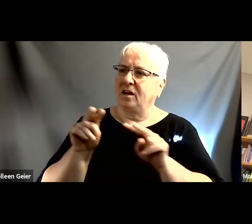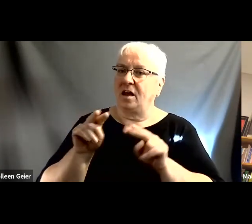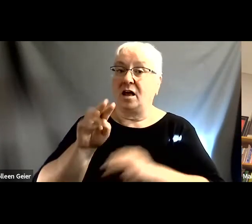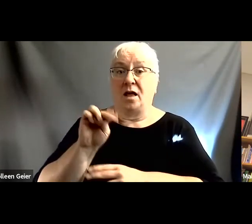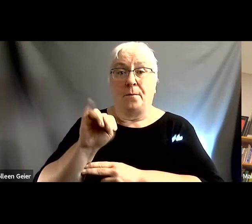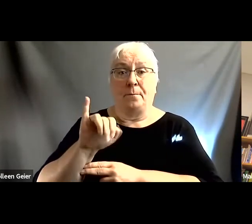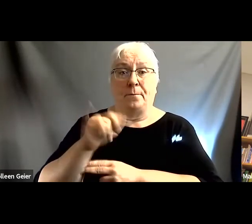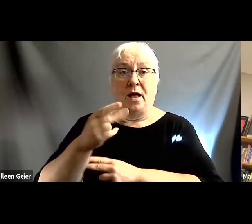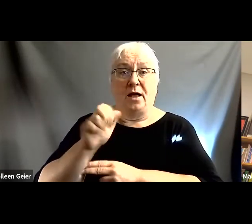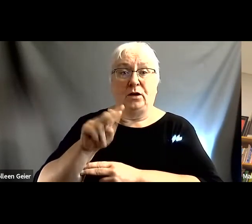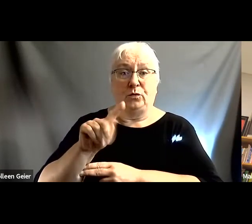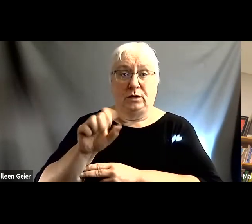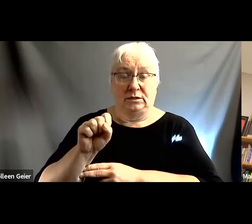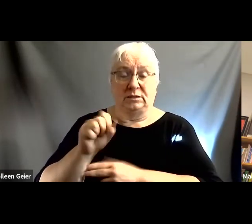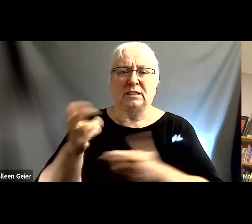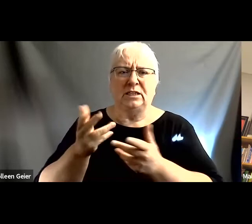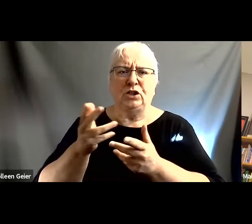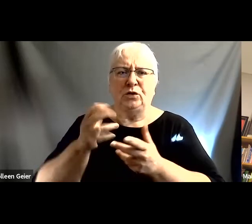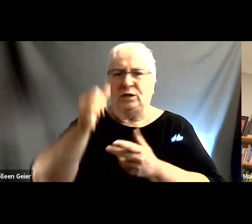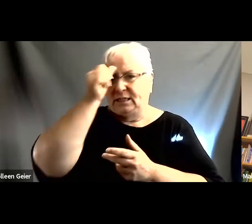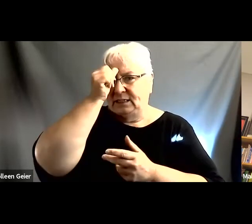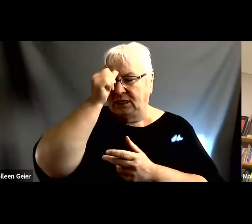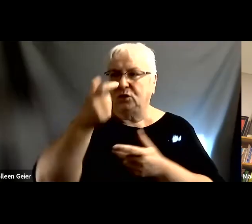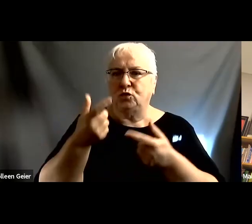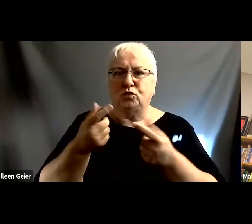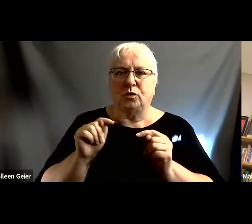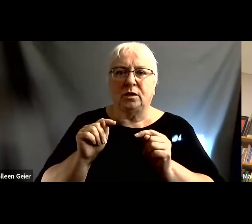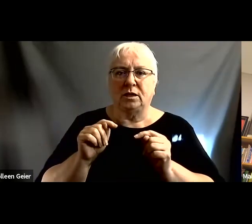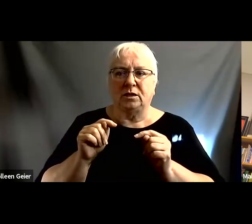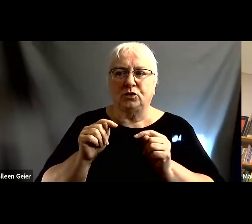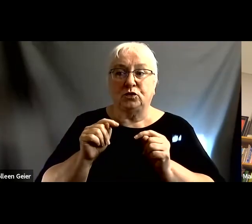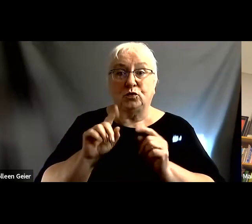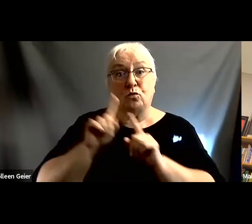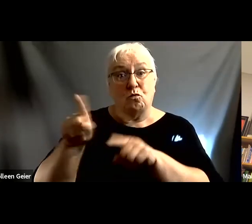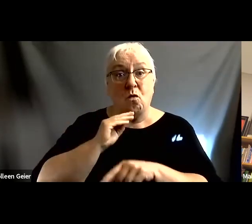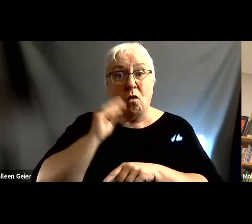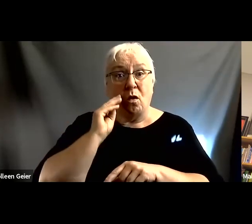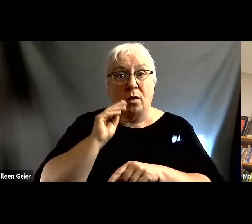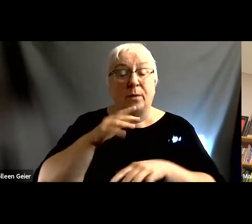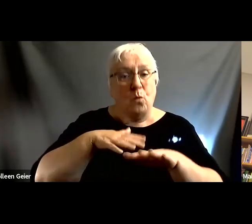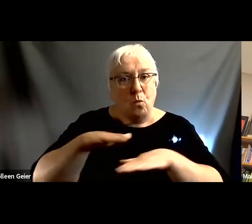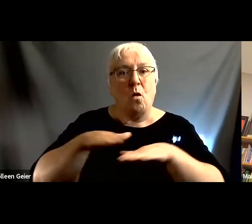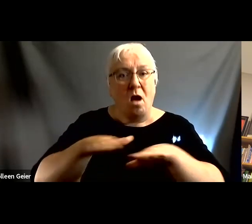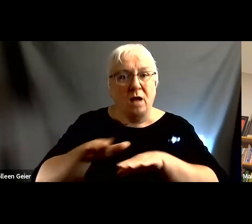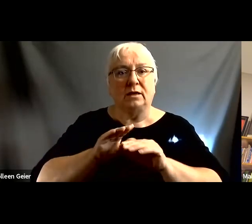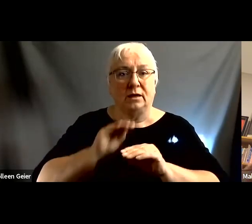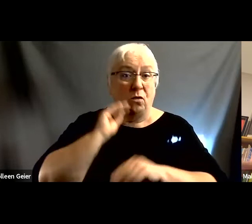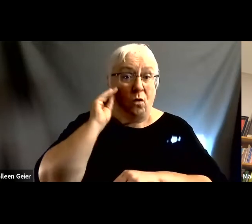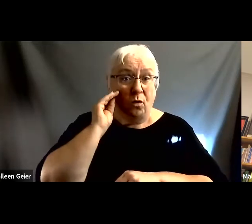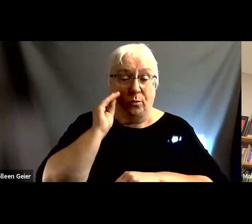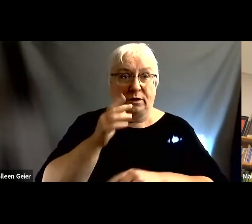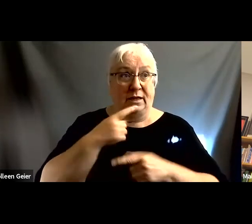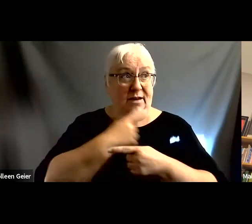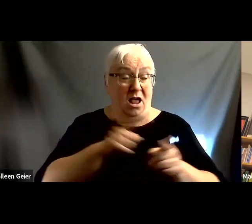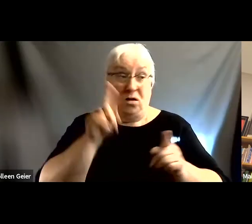walk home, actually in India, when the lockdown was announced, realized that so many children were there who had just have